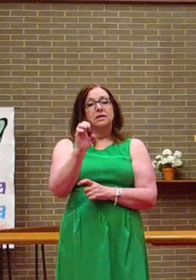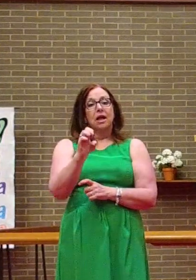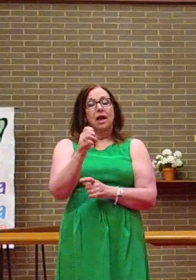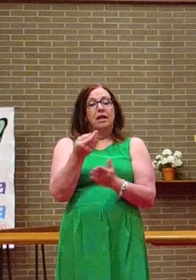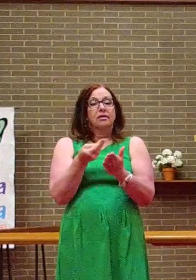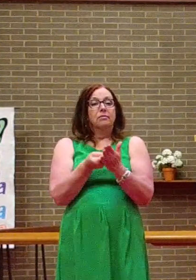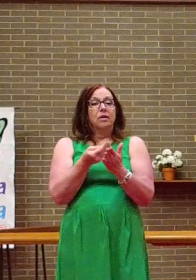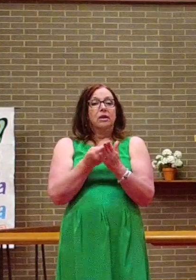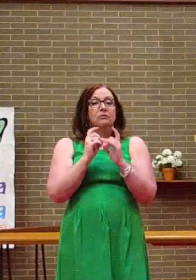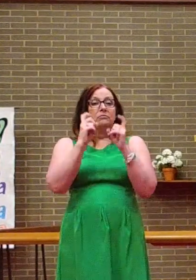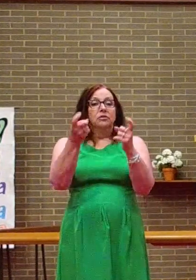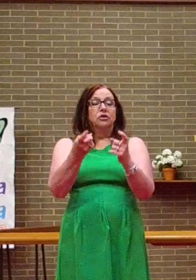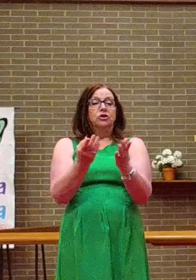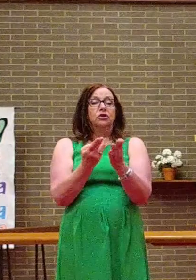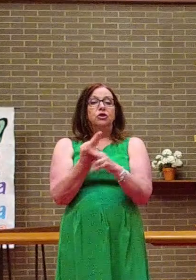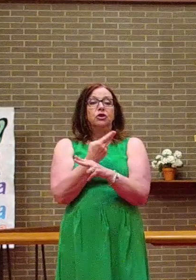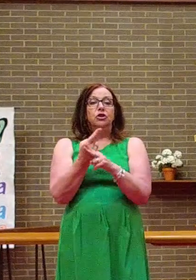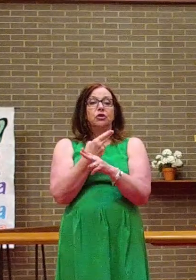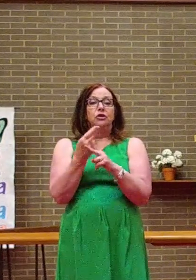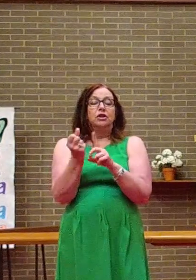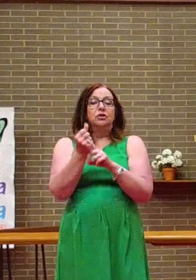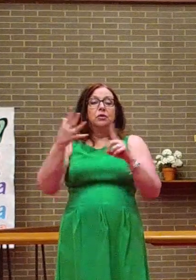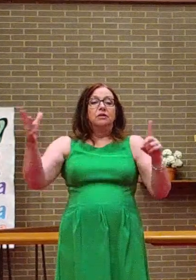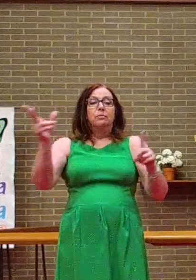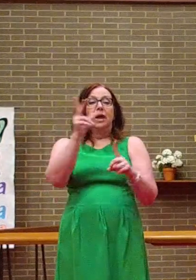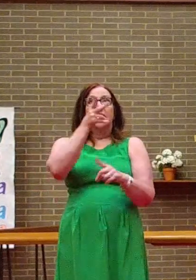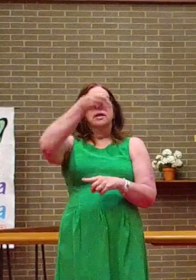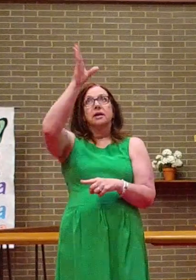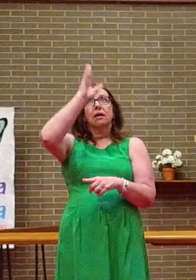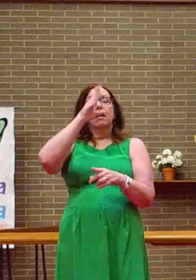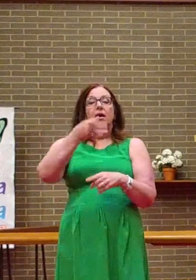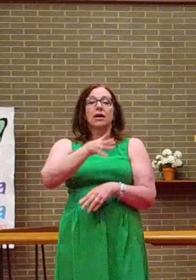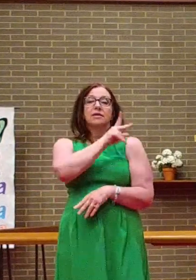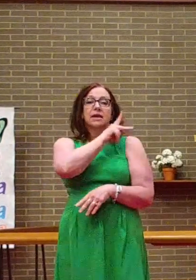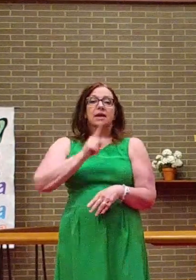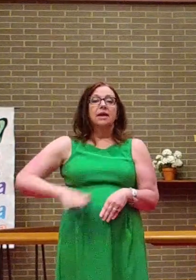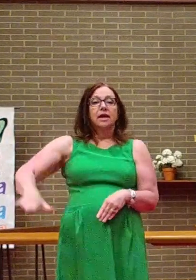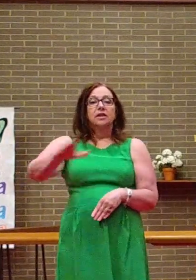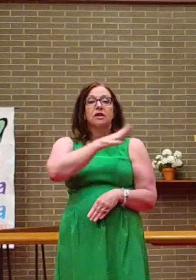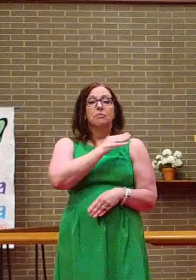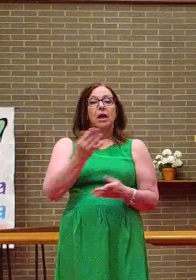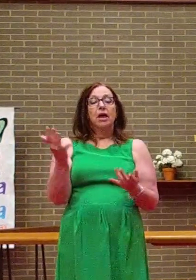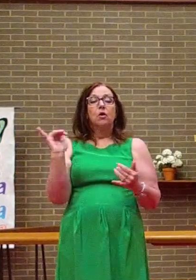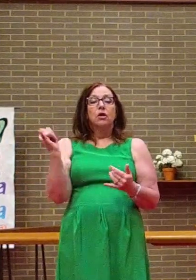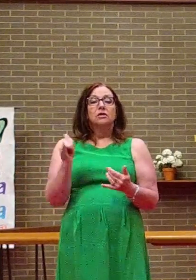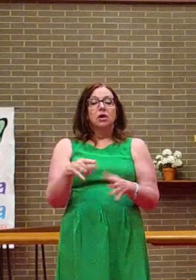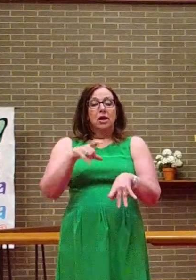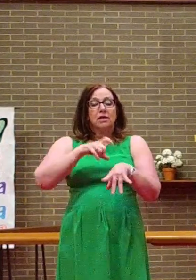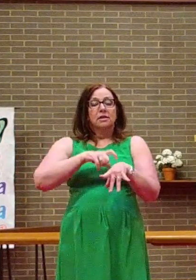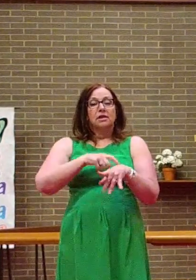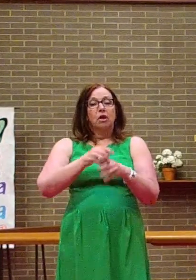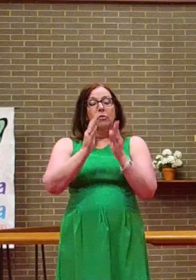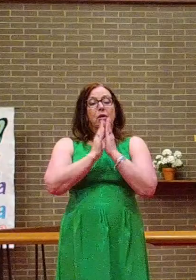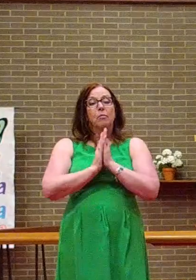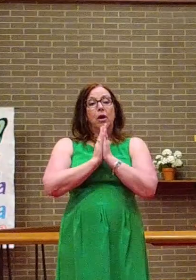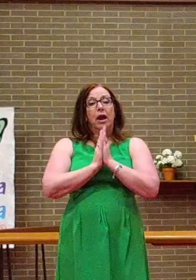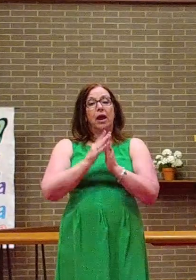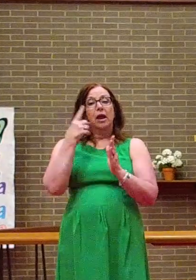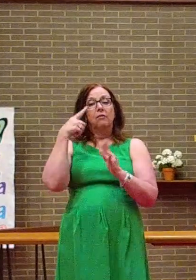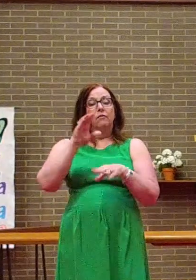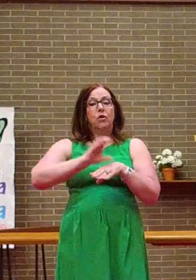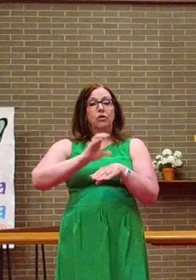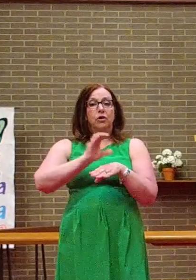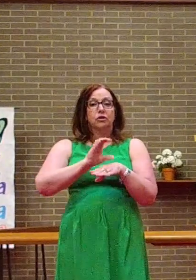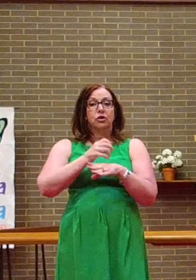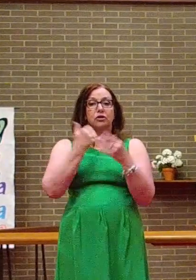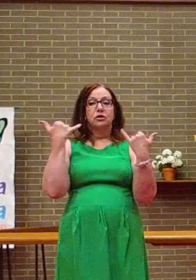kingdom of God. And also at this time, we would be praying and pray in the prayers of the church. So at this time, you